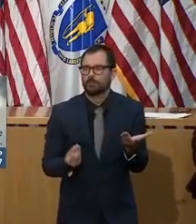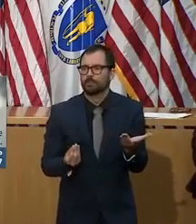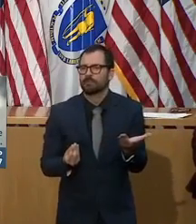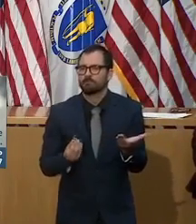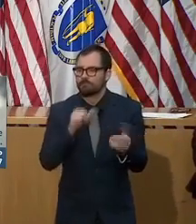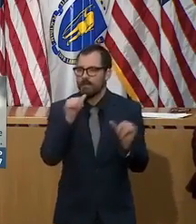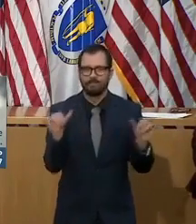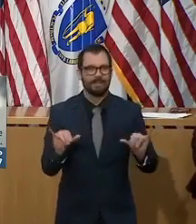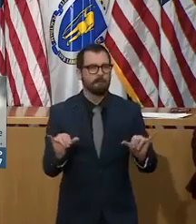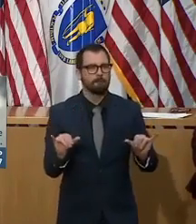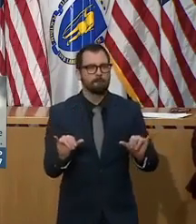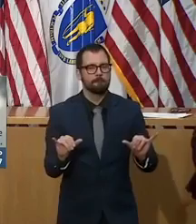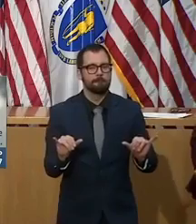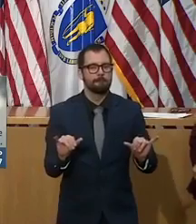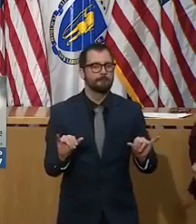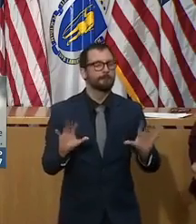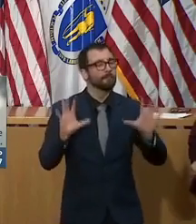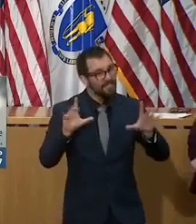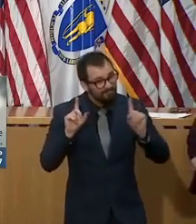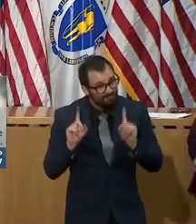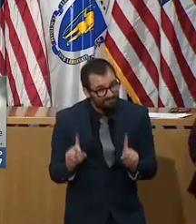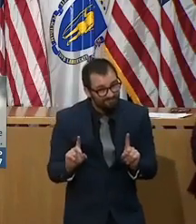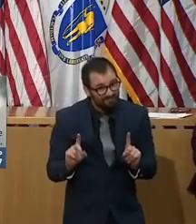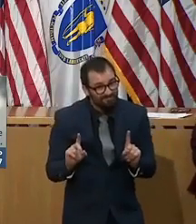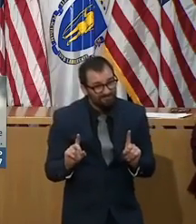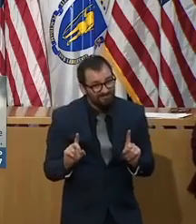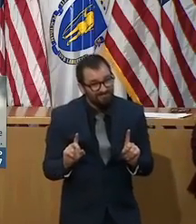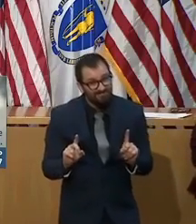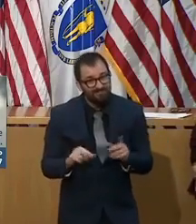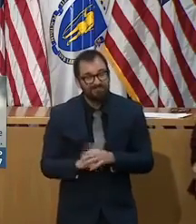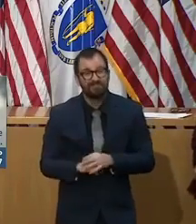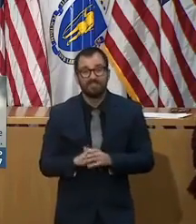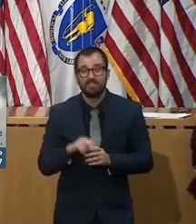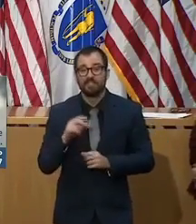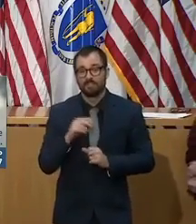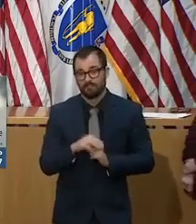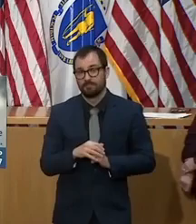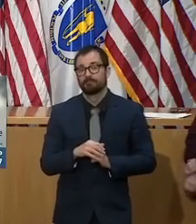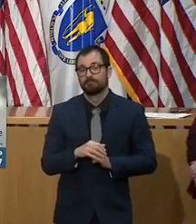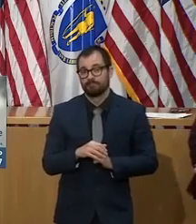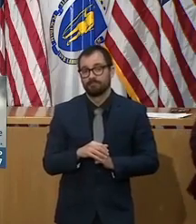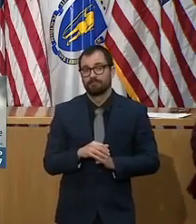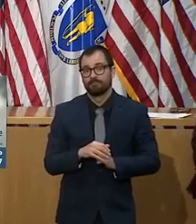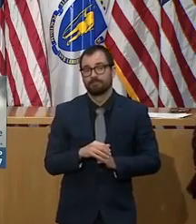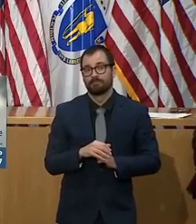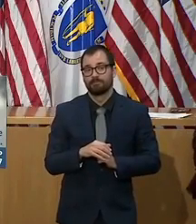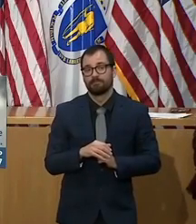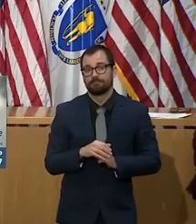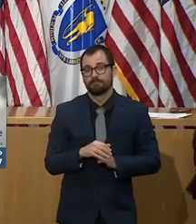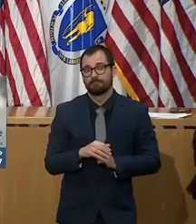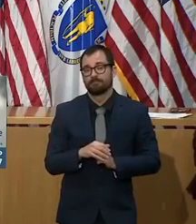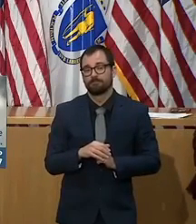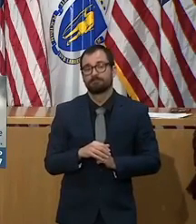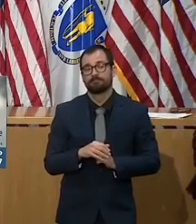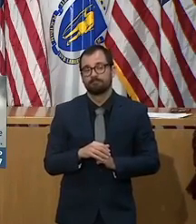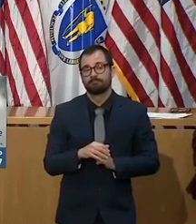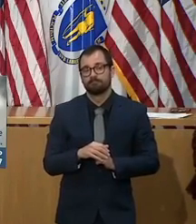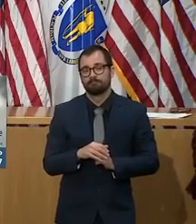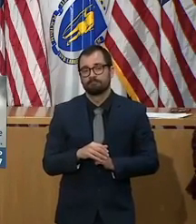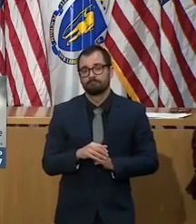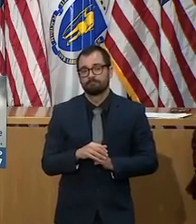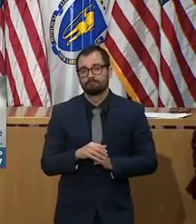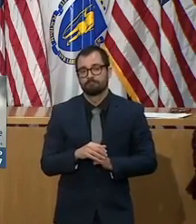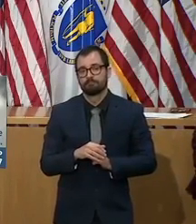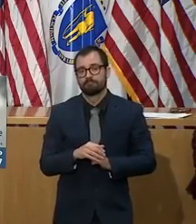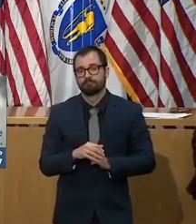of data from around the globe in places where people didn't put constraints around houses of worship, where the